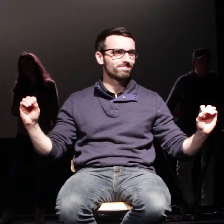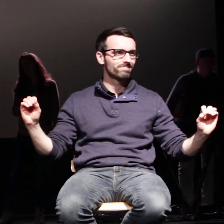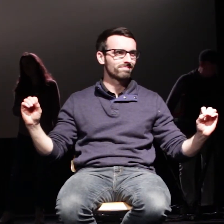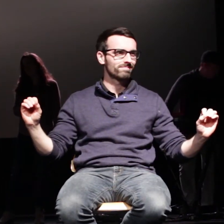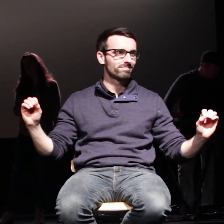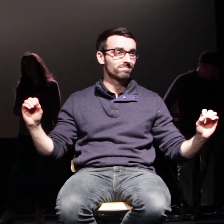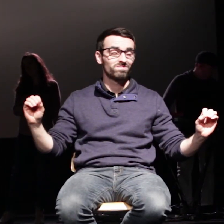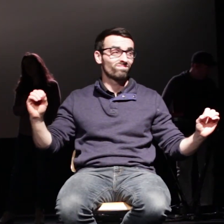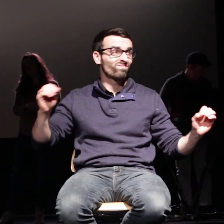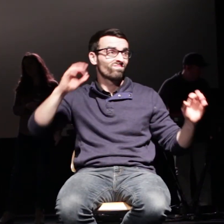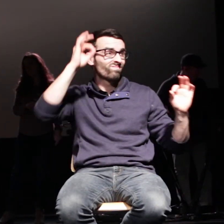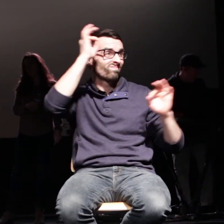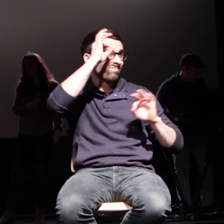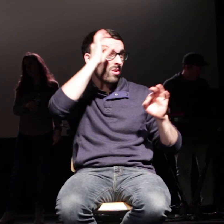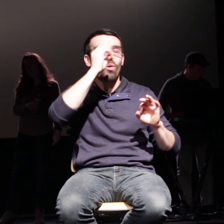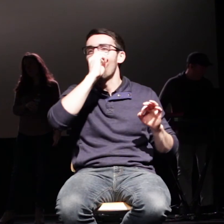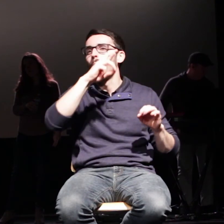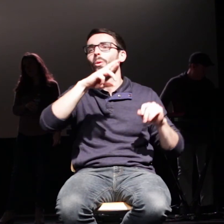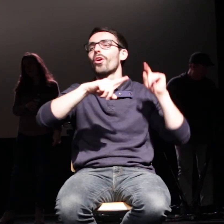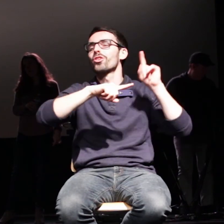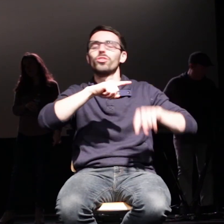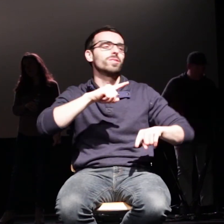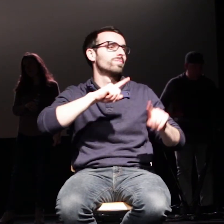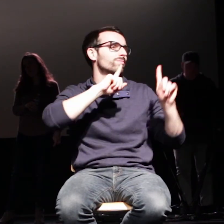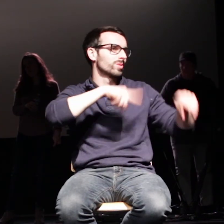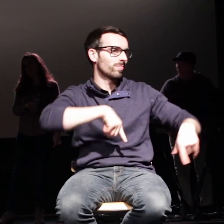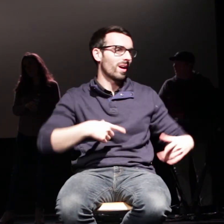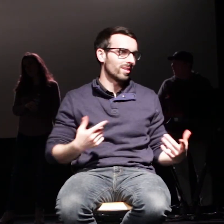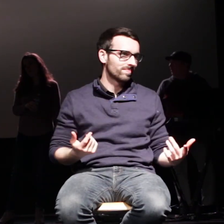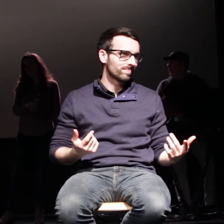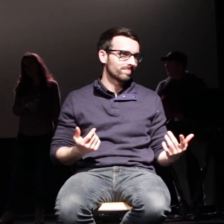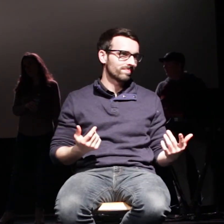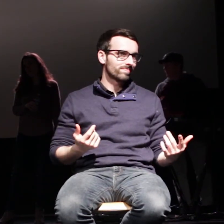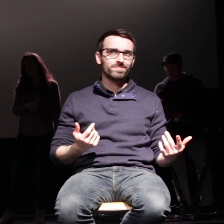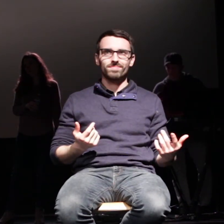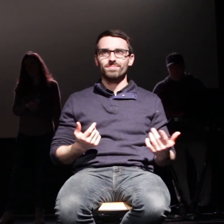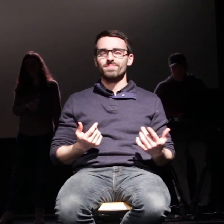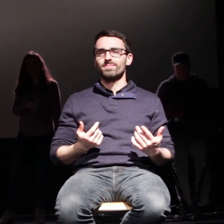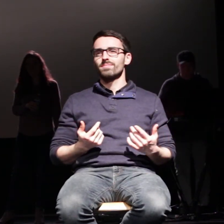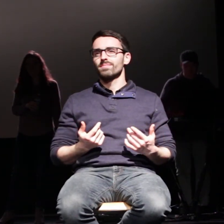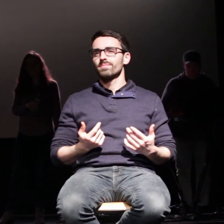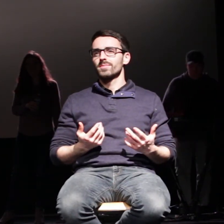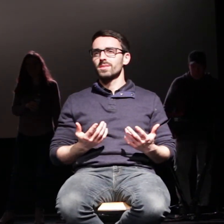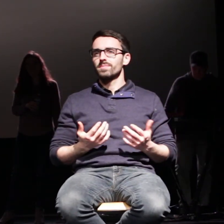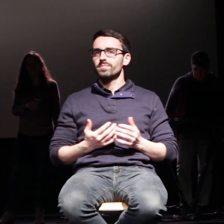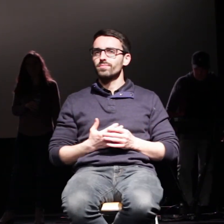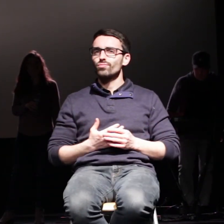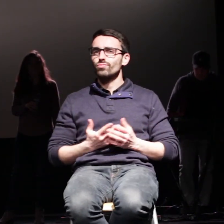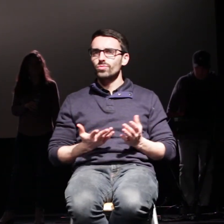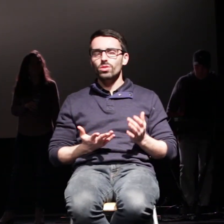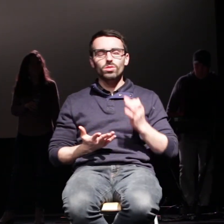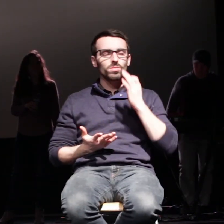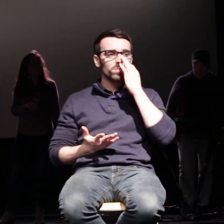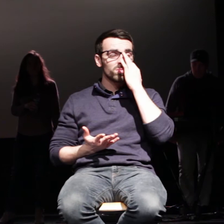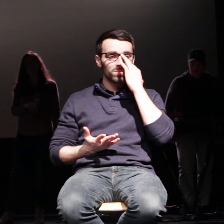because she didn't know or because she wasn't allowed to answer the questions. And